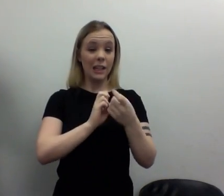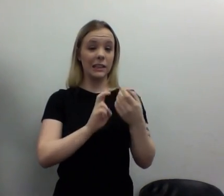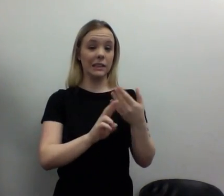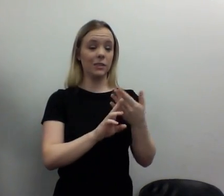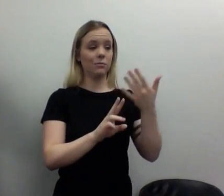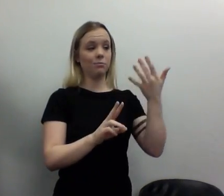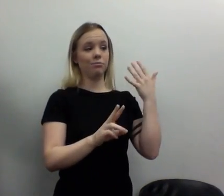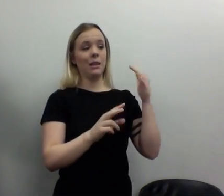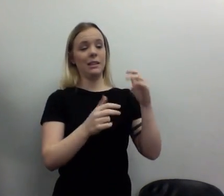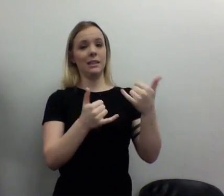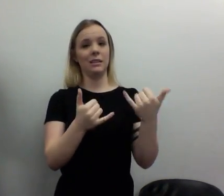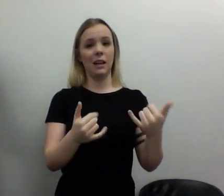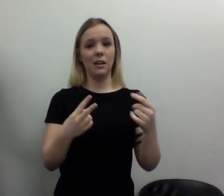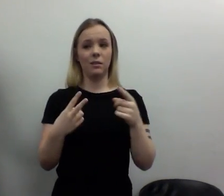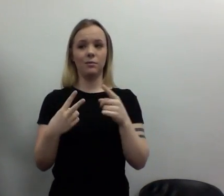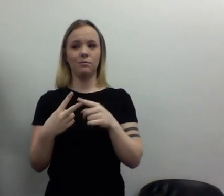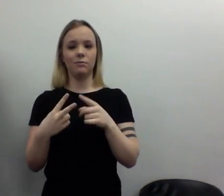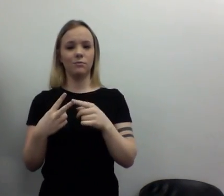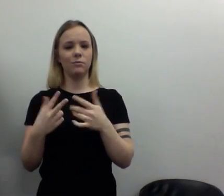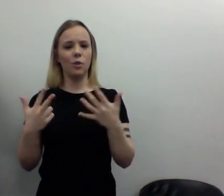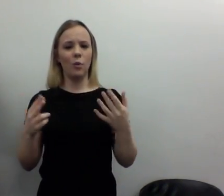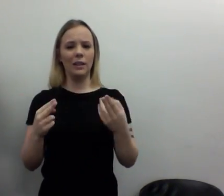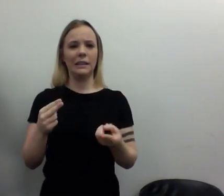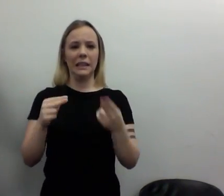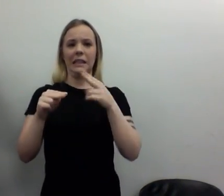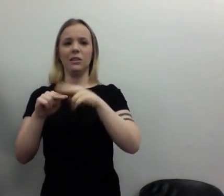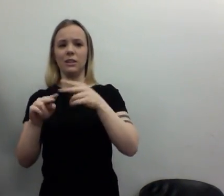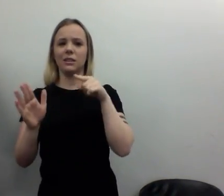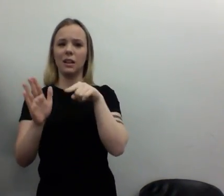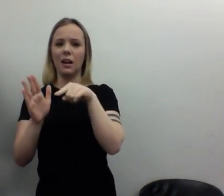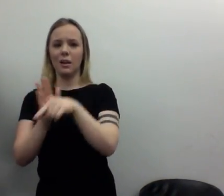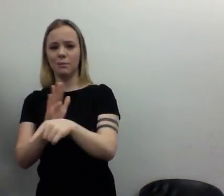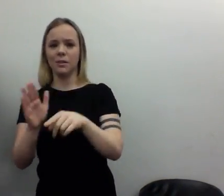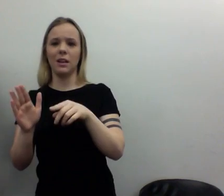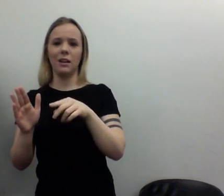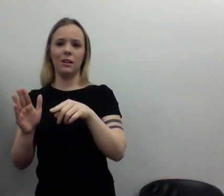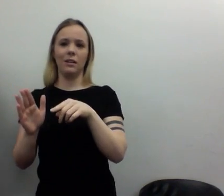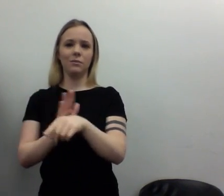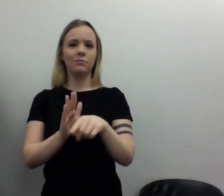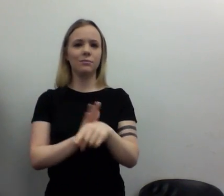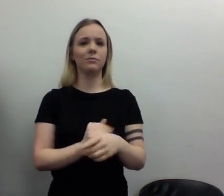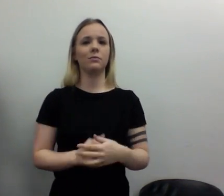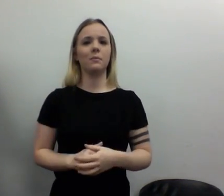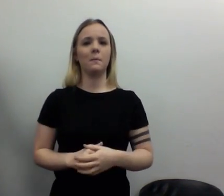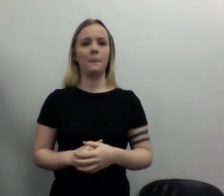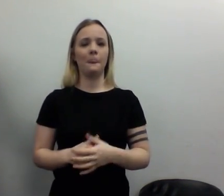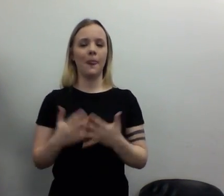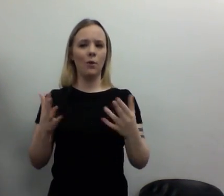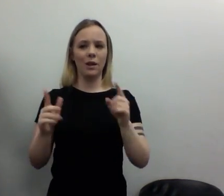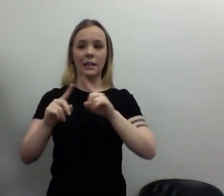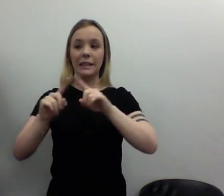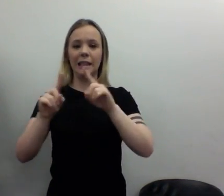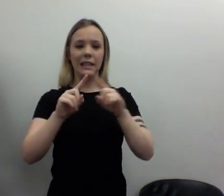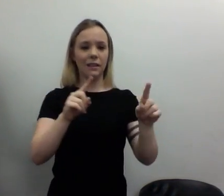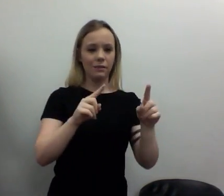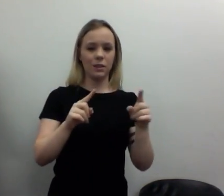rates and to understand the difference in homicides that have occurred since that time. I will focus on firearms and on a culture